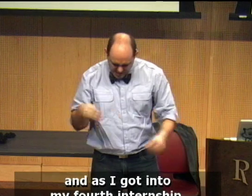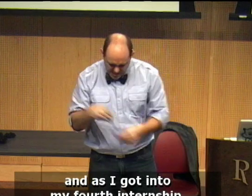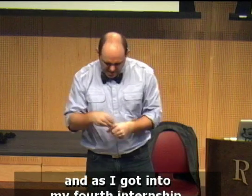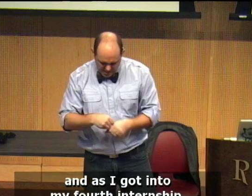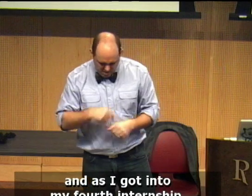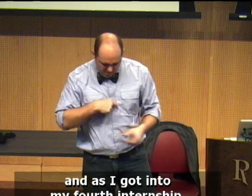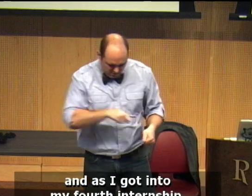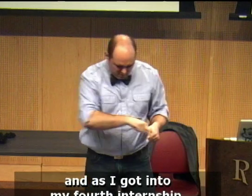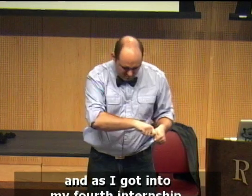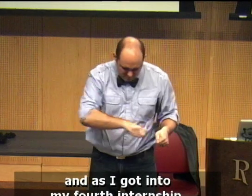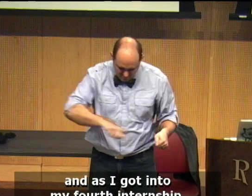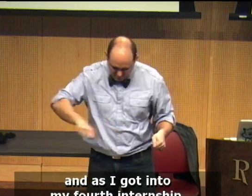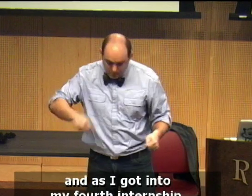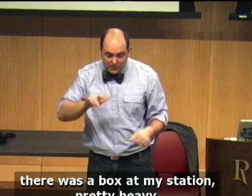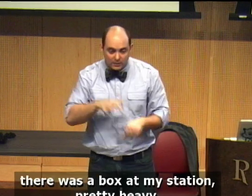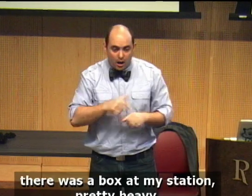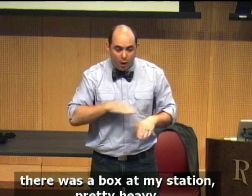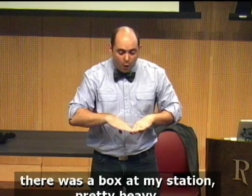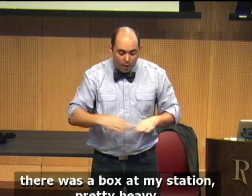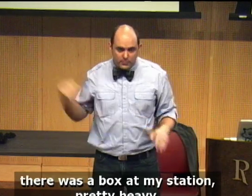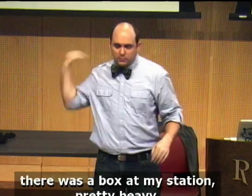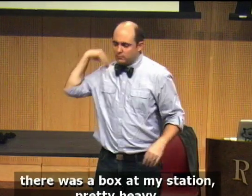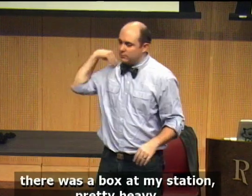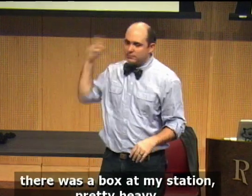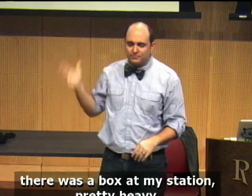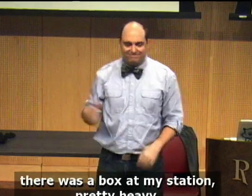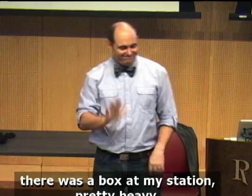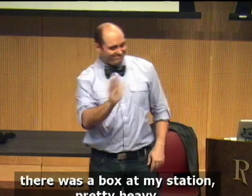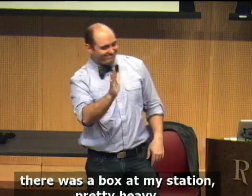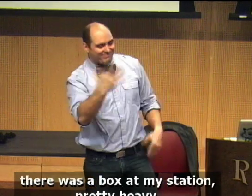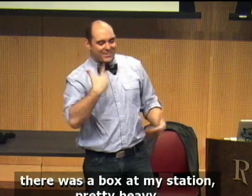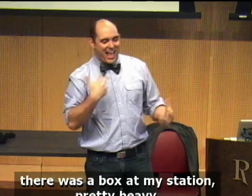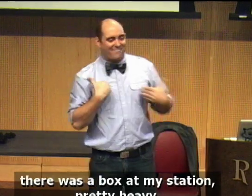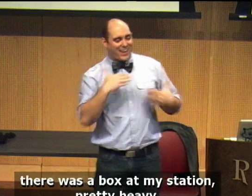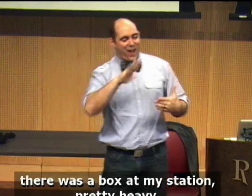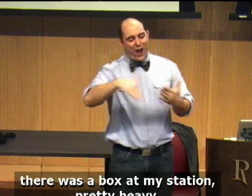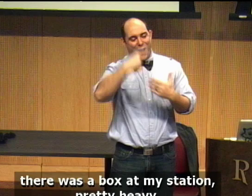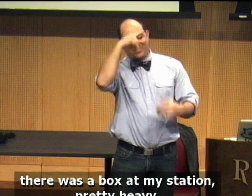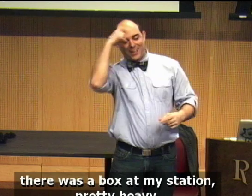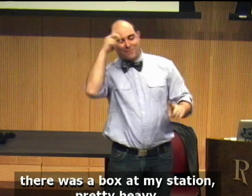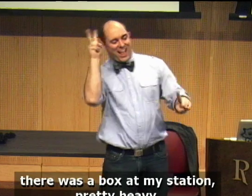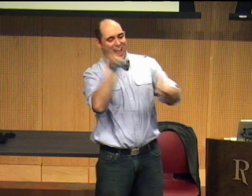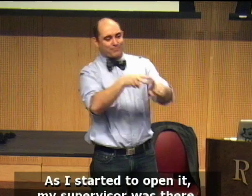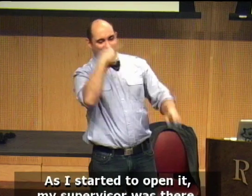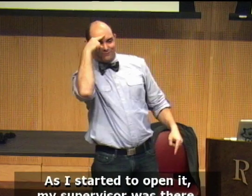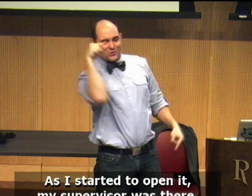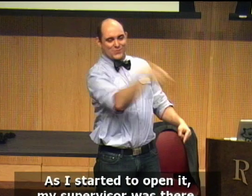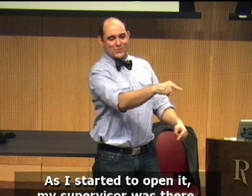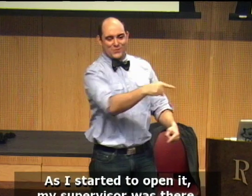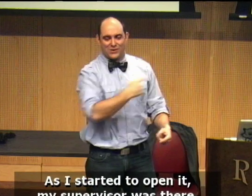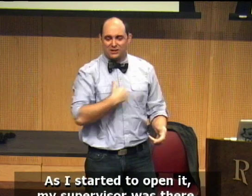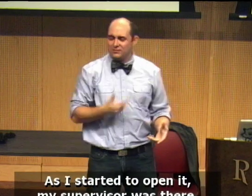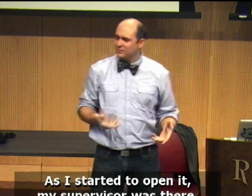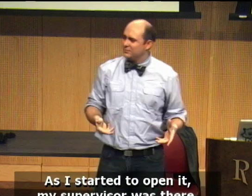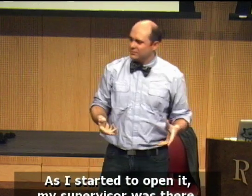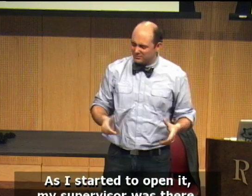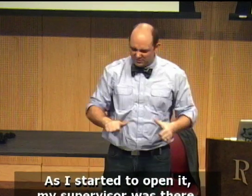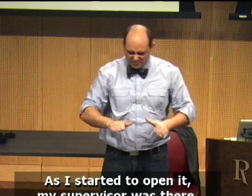4th internship, there was a box at my station. It's pretty heavy. As I started to open it, my supervisor